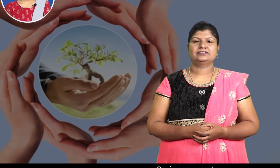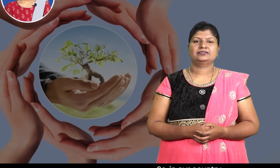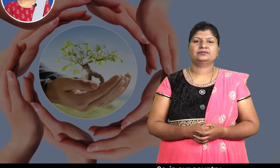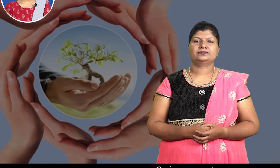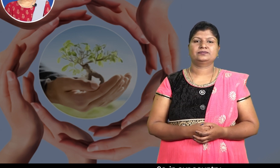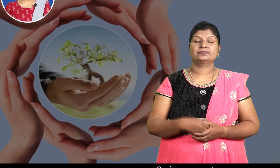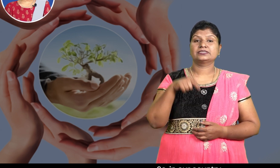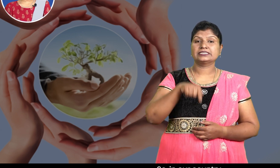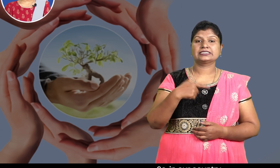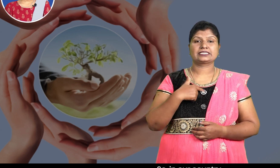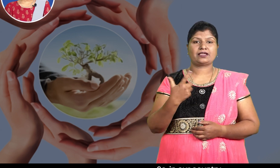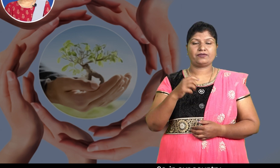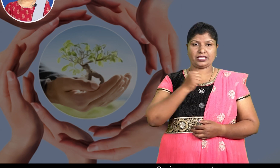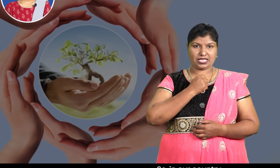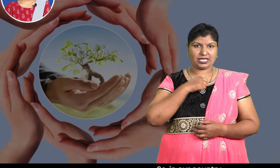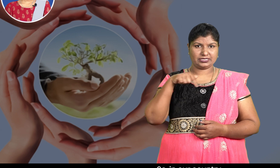So, in our country,